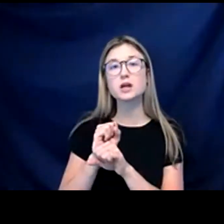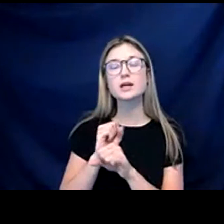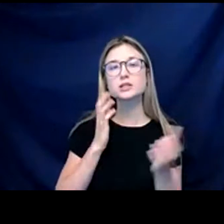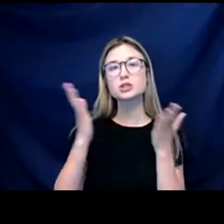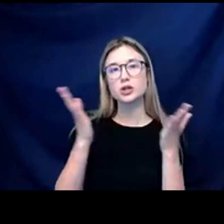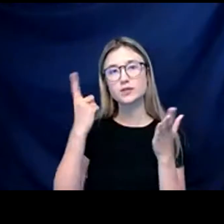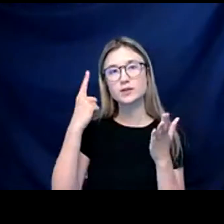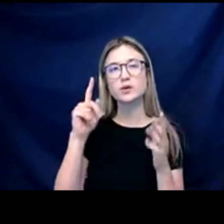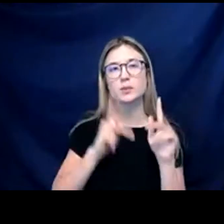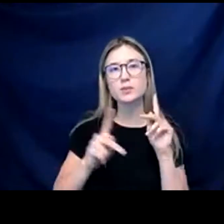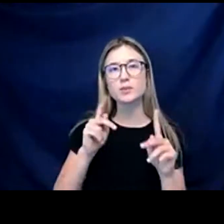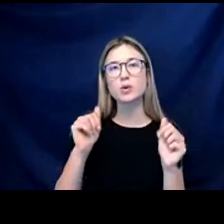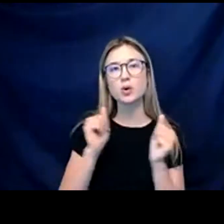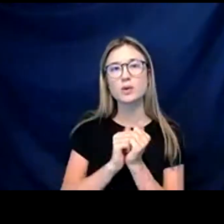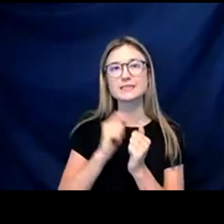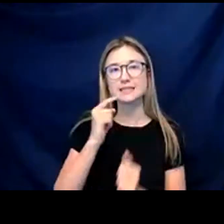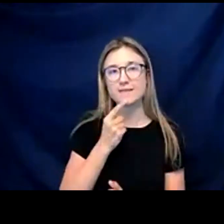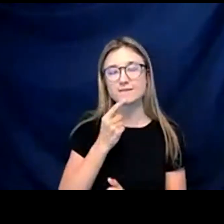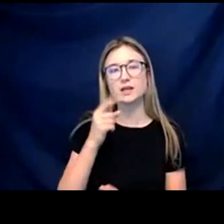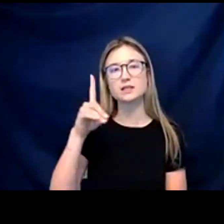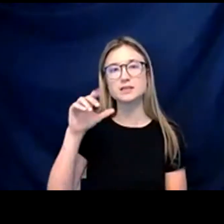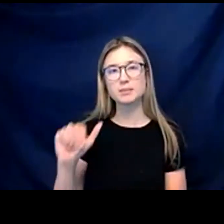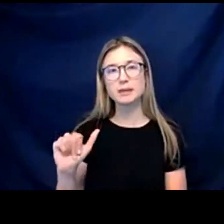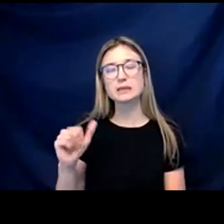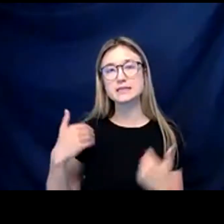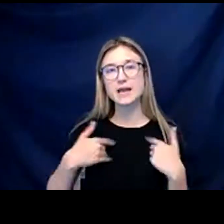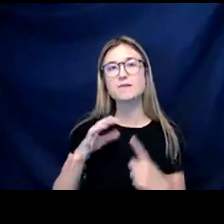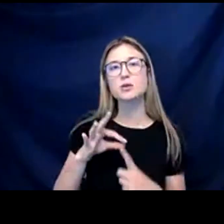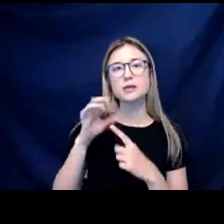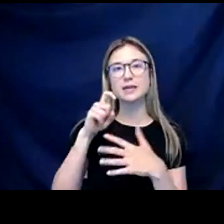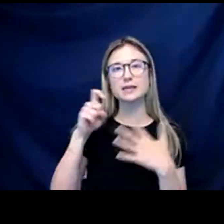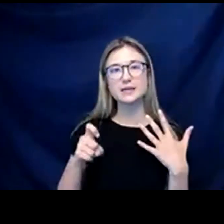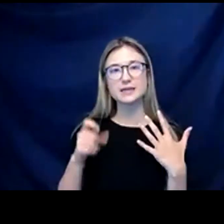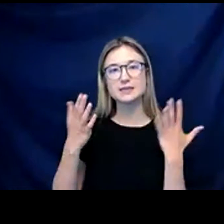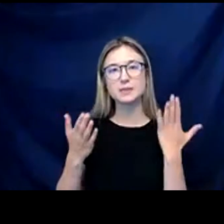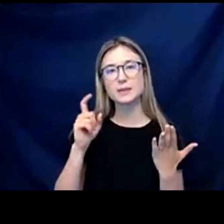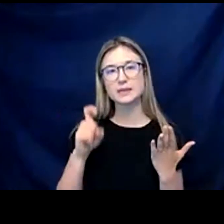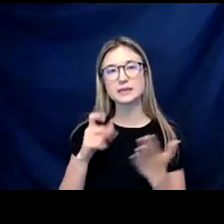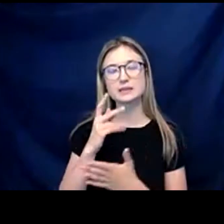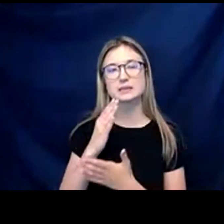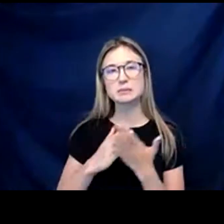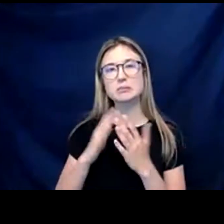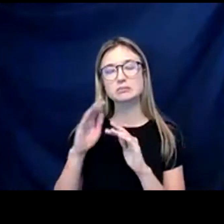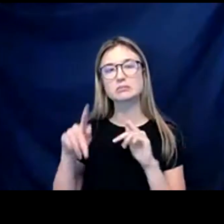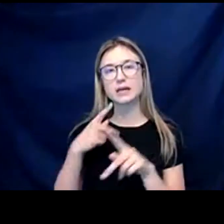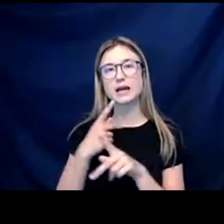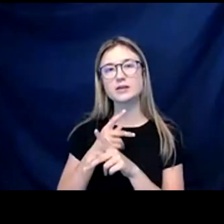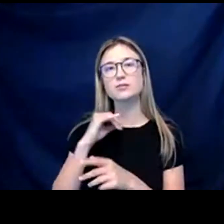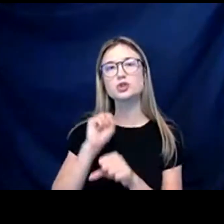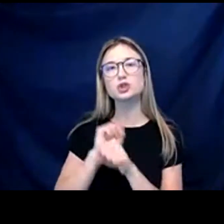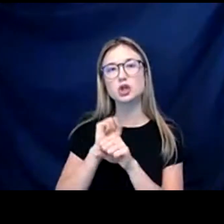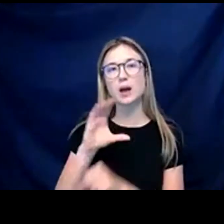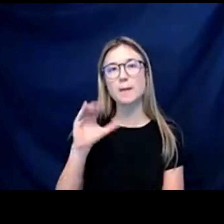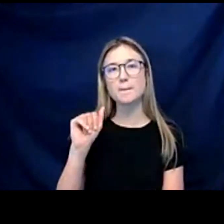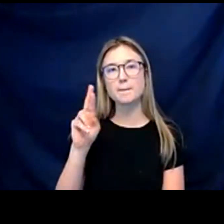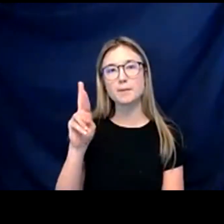needs and may need some type of job carving. So it really involves a high